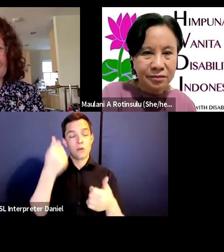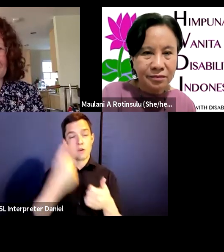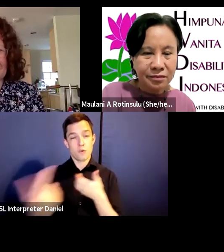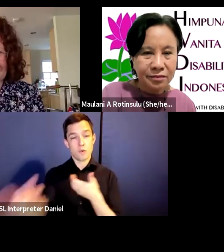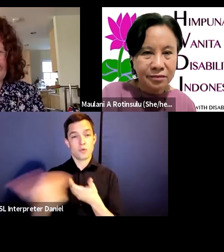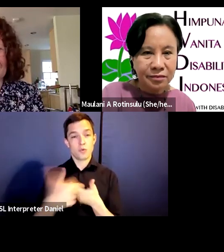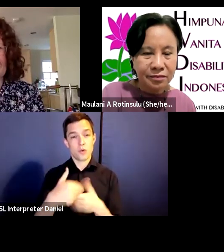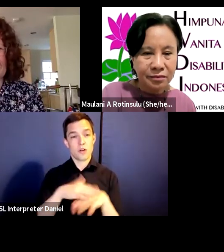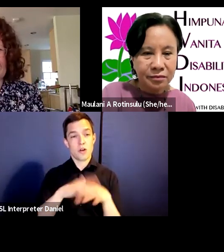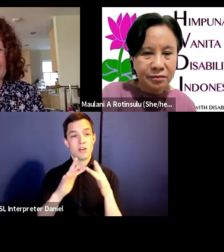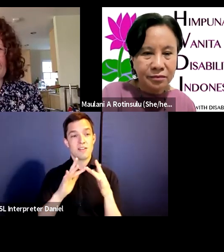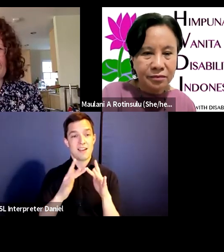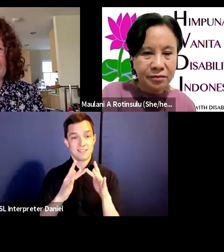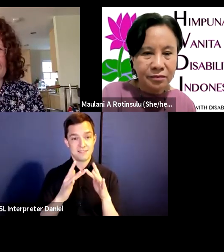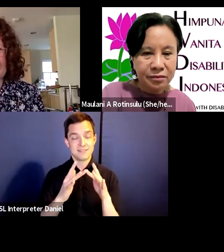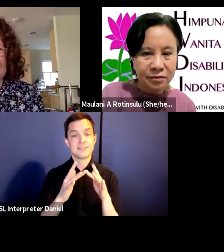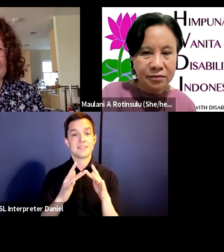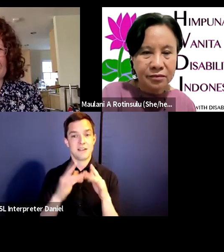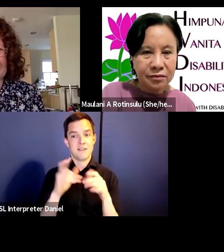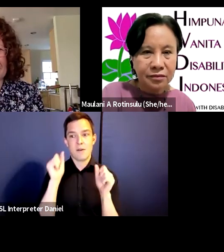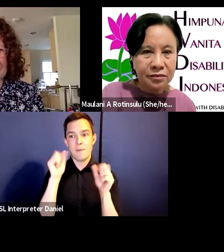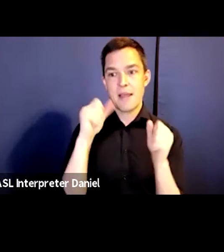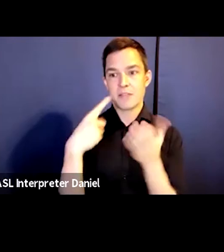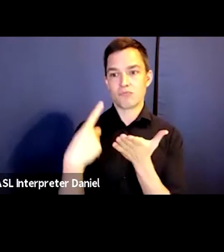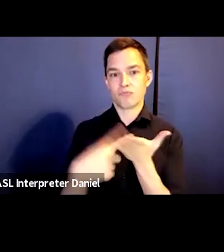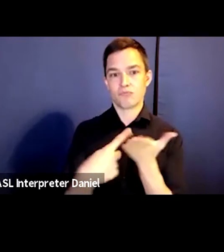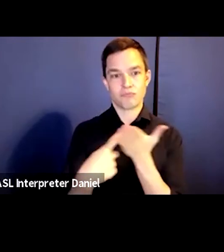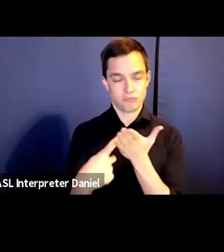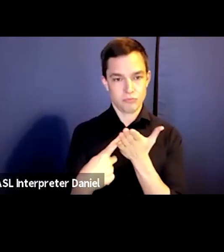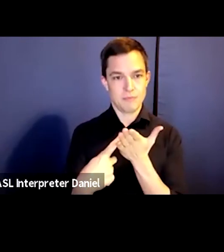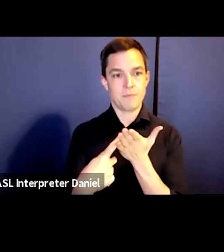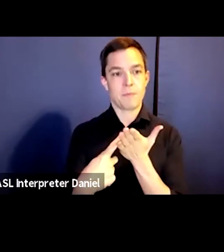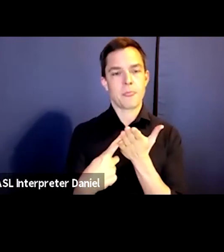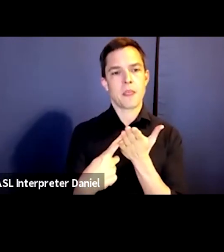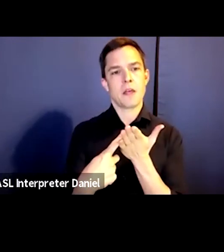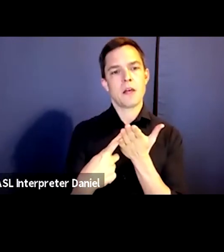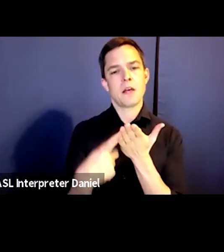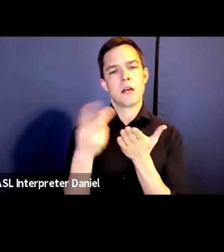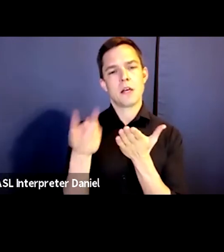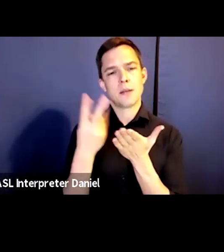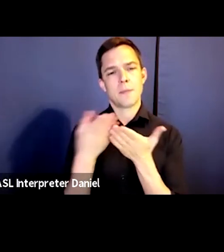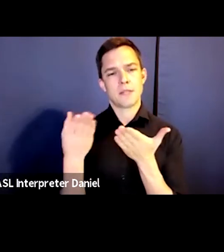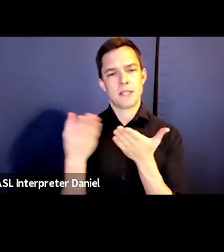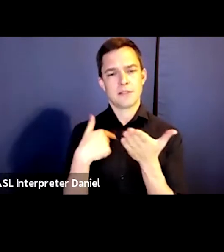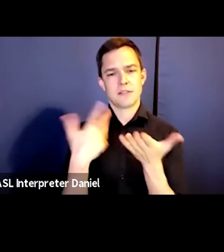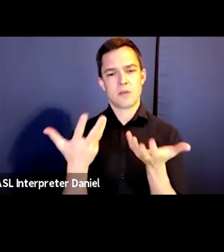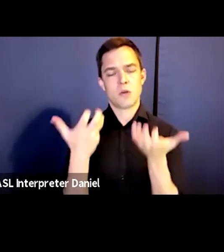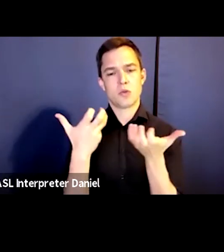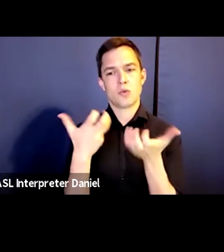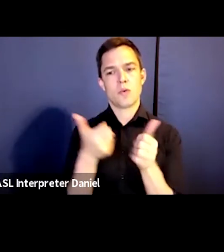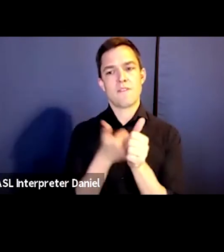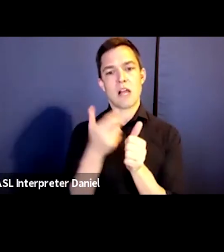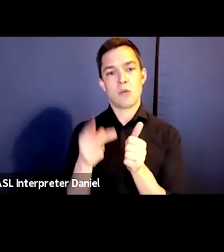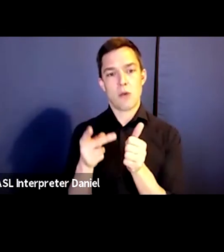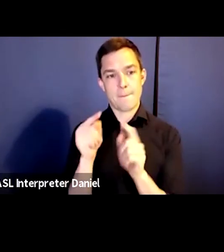us online for the amazing discussion. A couple of things that I want to follow up